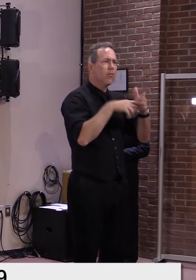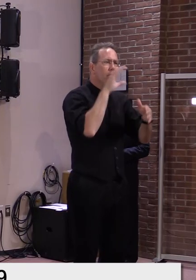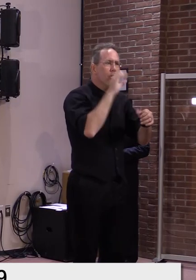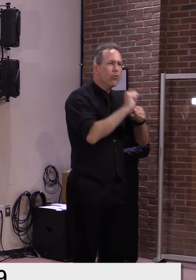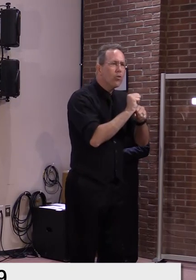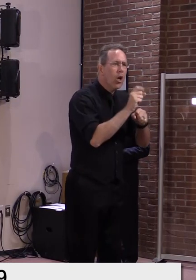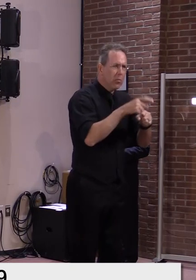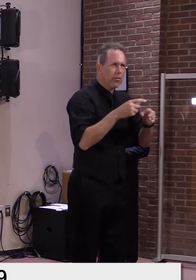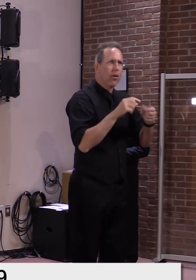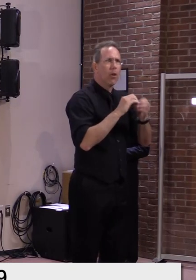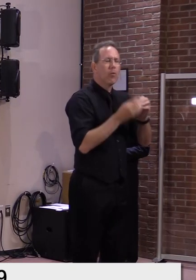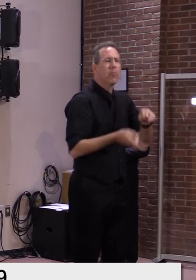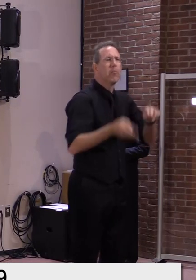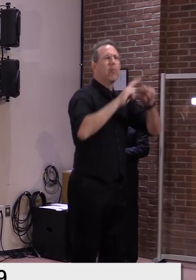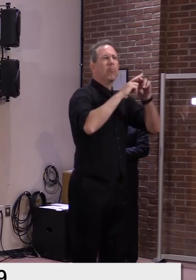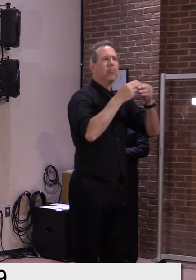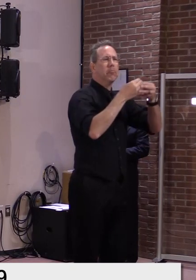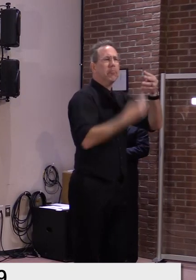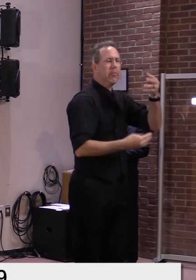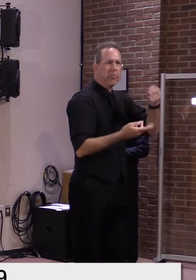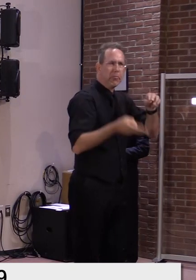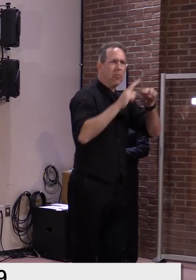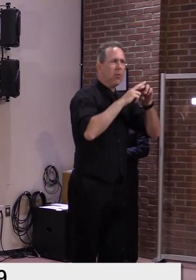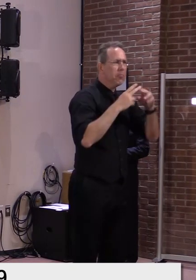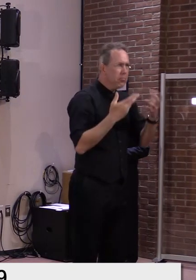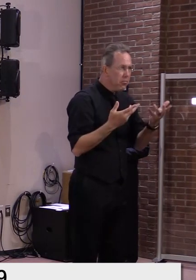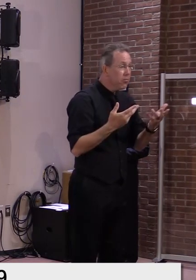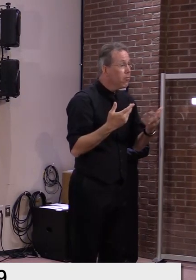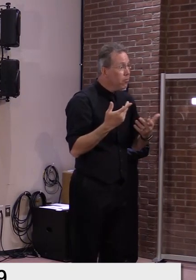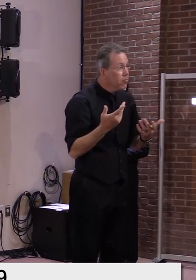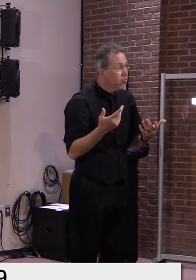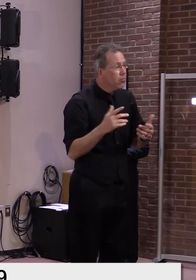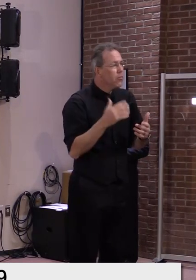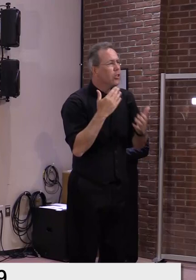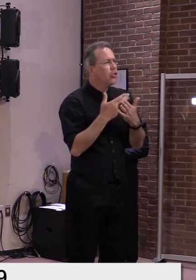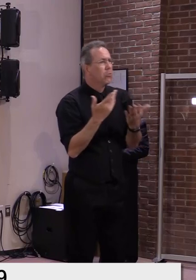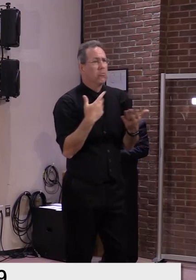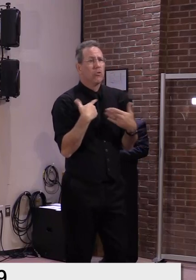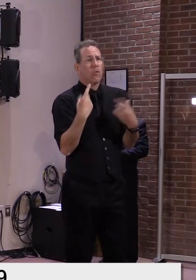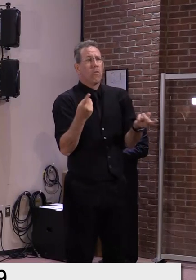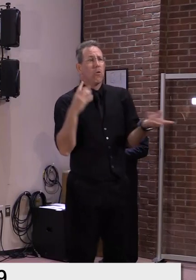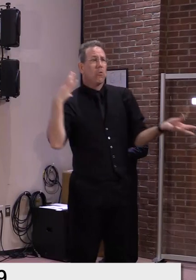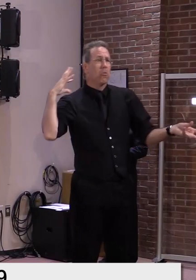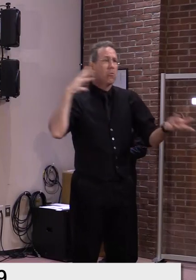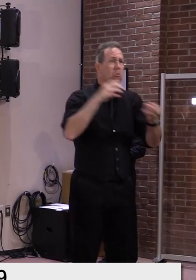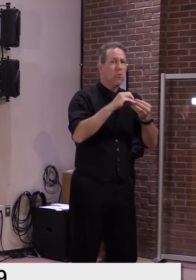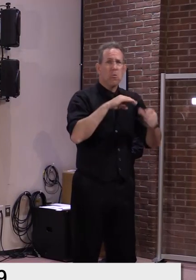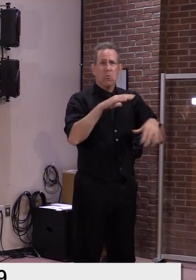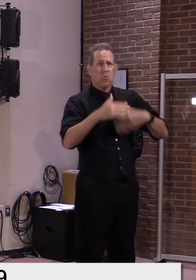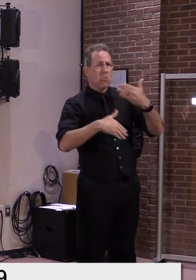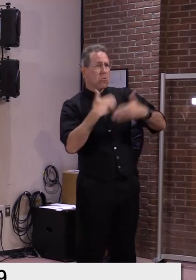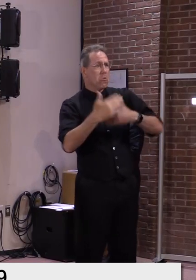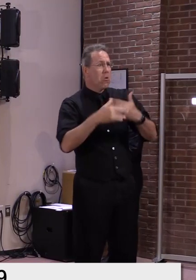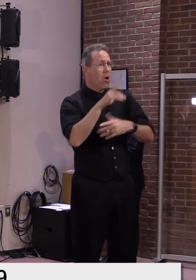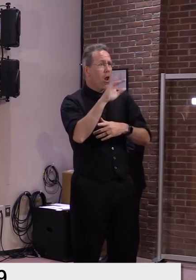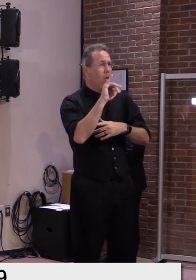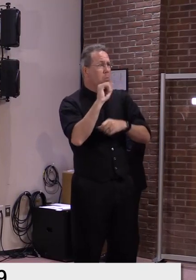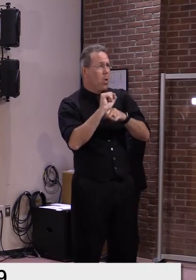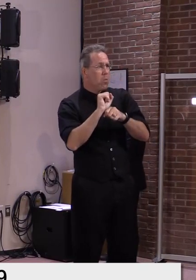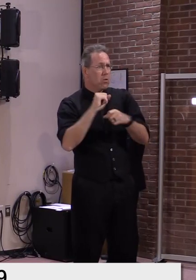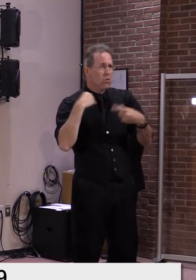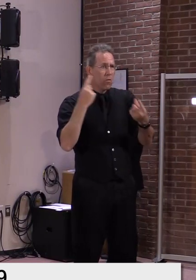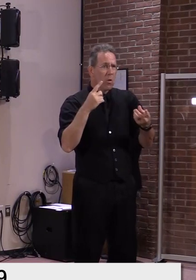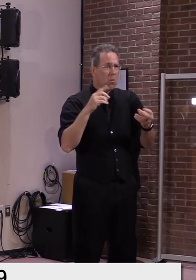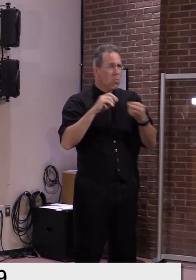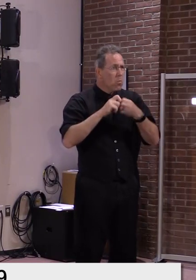is necessarily a trend where, you know, people are needing to wait for an hour at a time at any time of the